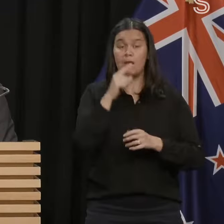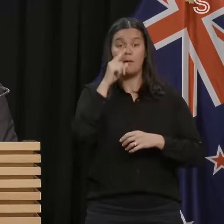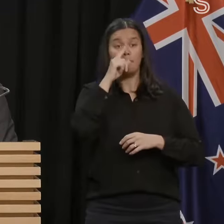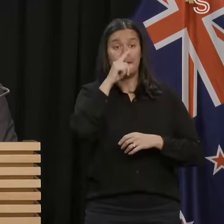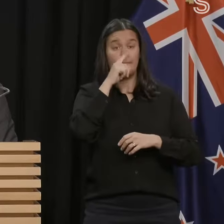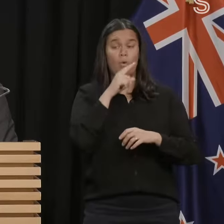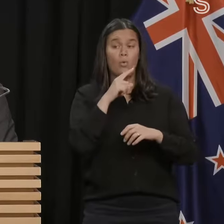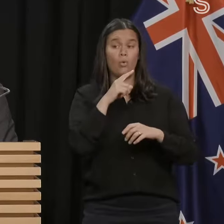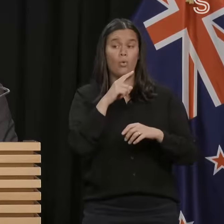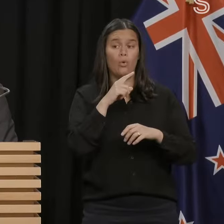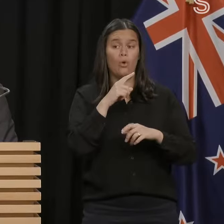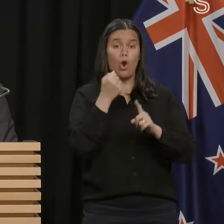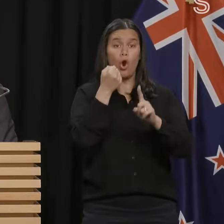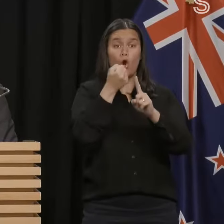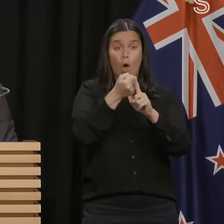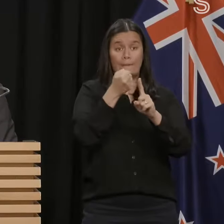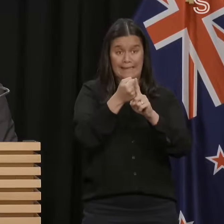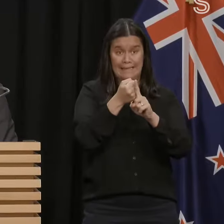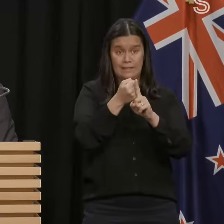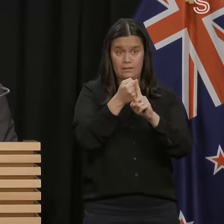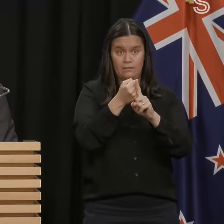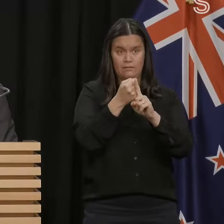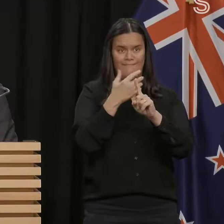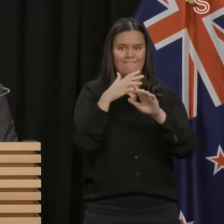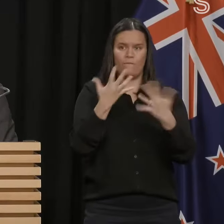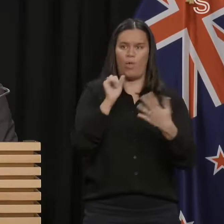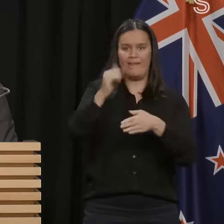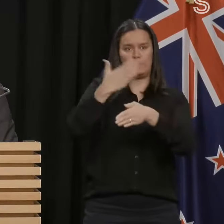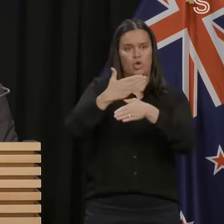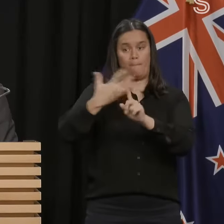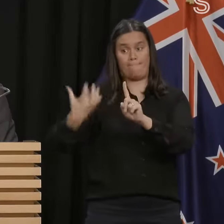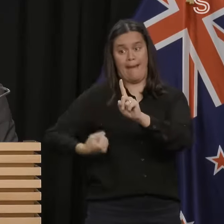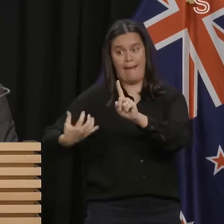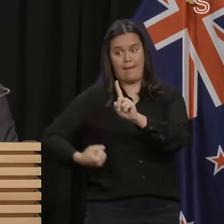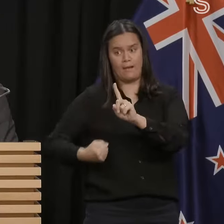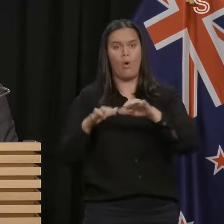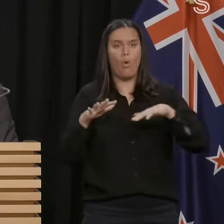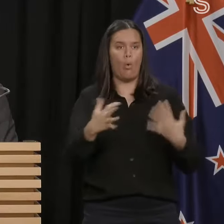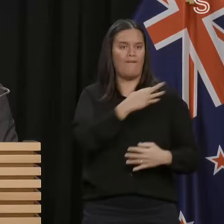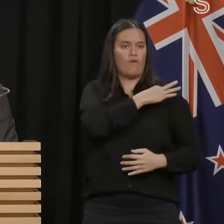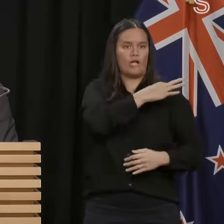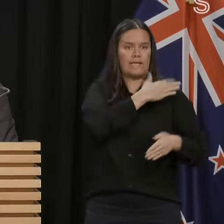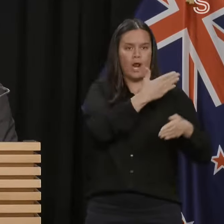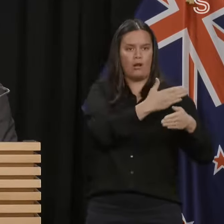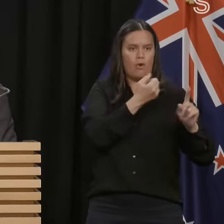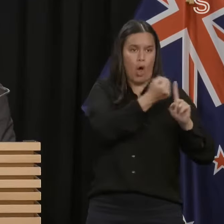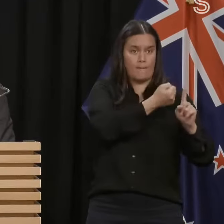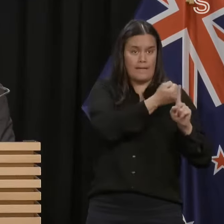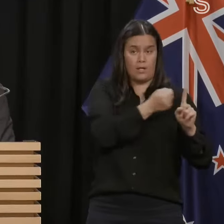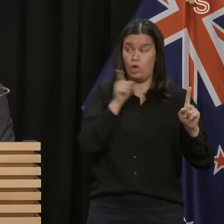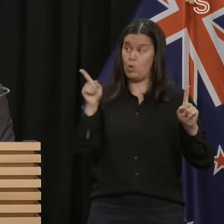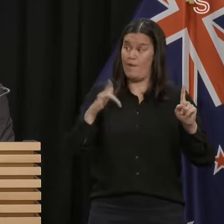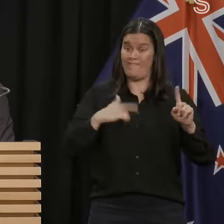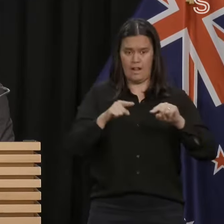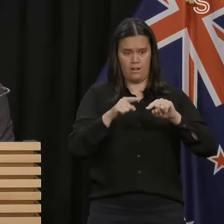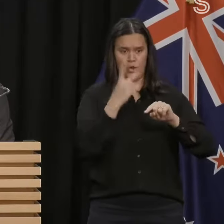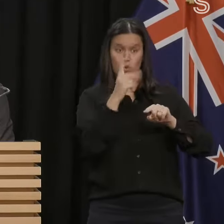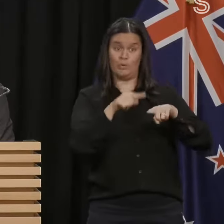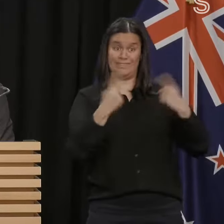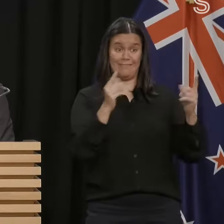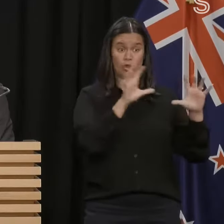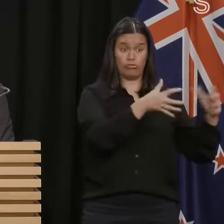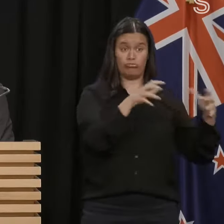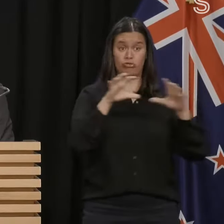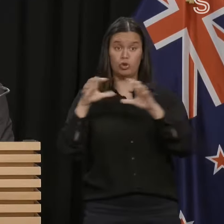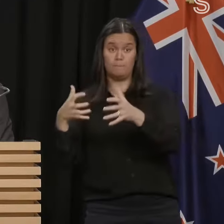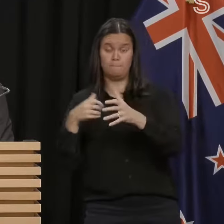a fee and someone lobbying for a salary? Is it a peak group or a union, for example? Again, I think that's one of the definitional issues that we